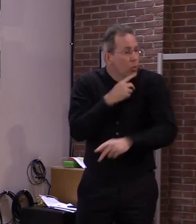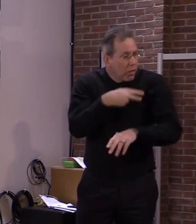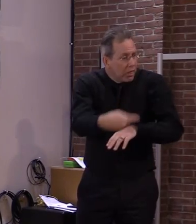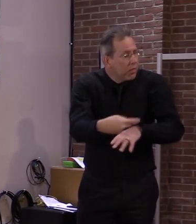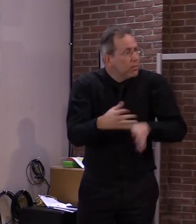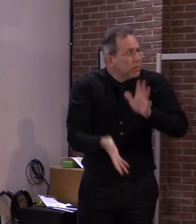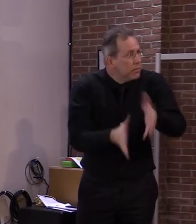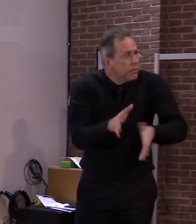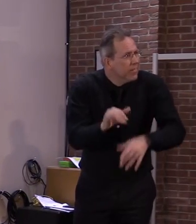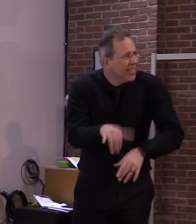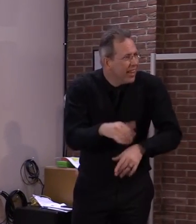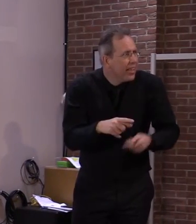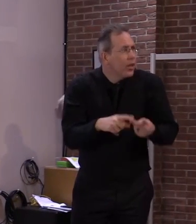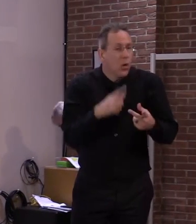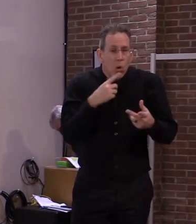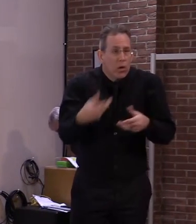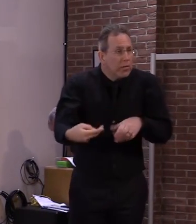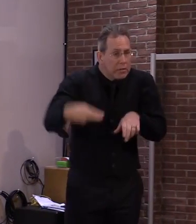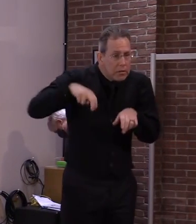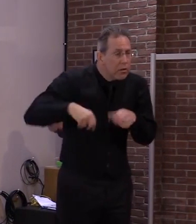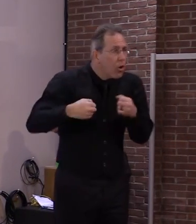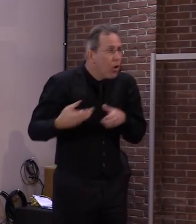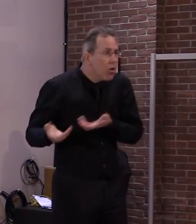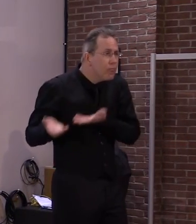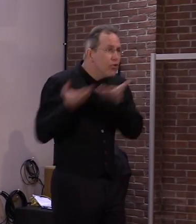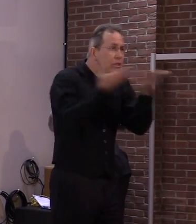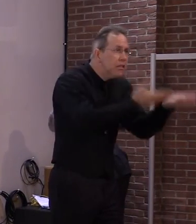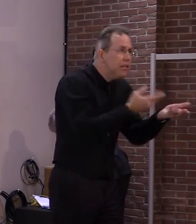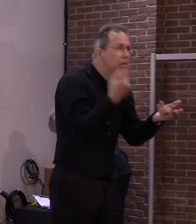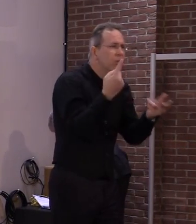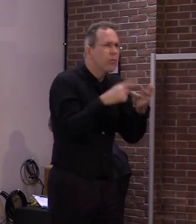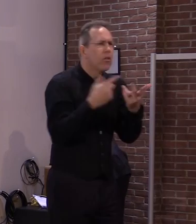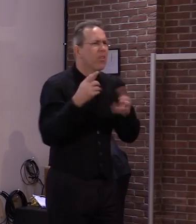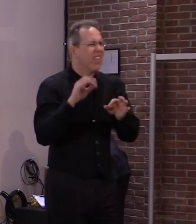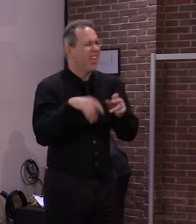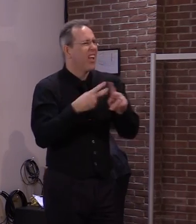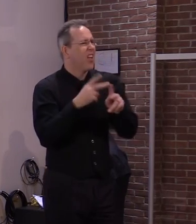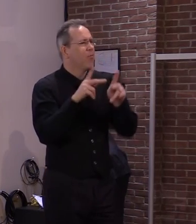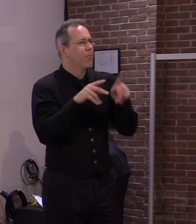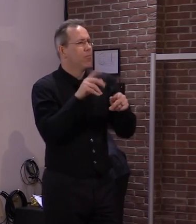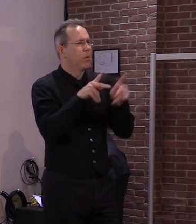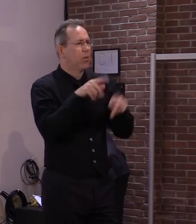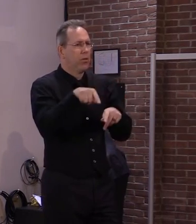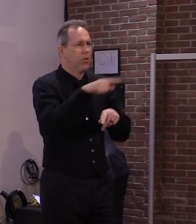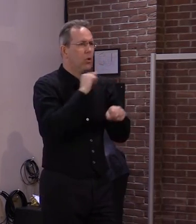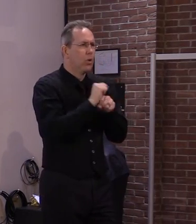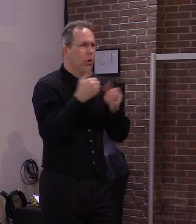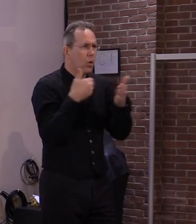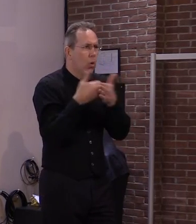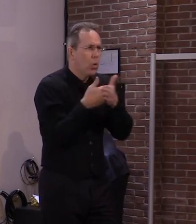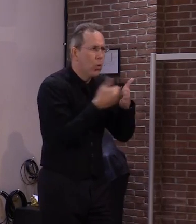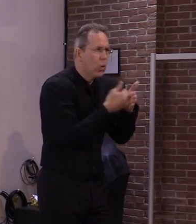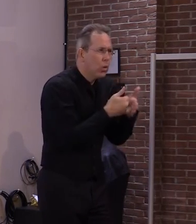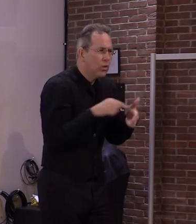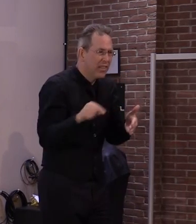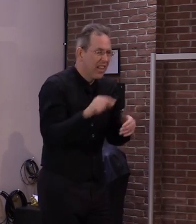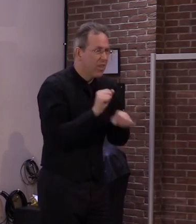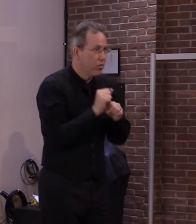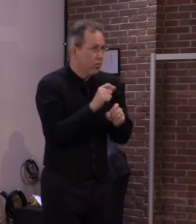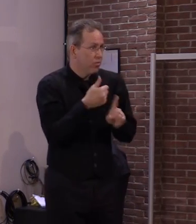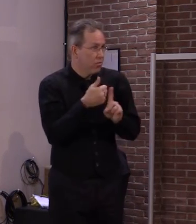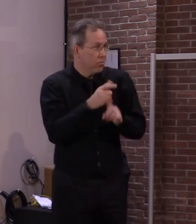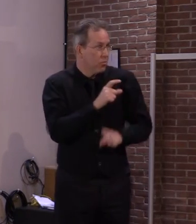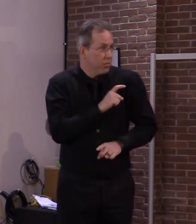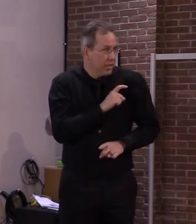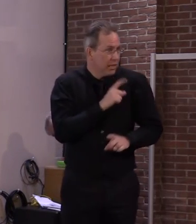or transportation in support of the healthcare system. So anyone who meets that definition is eligible for vaccine.